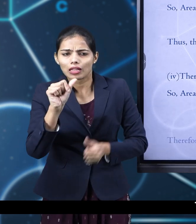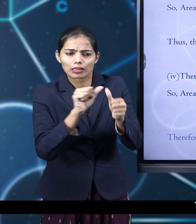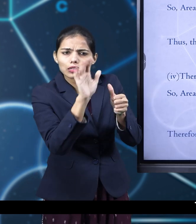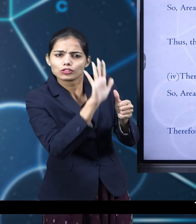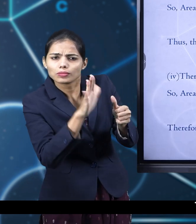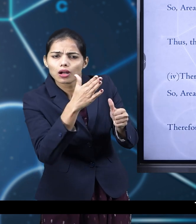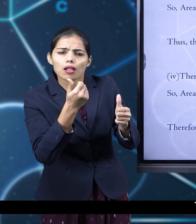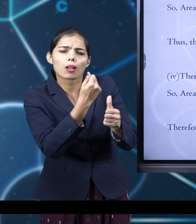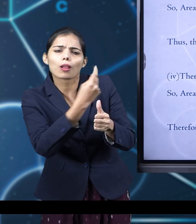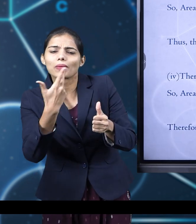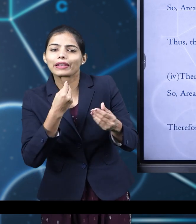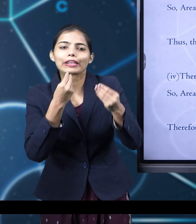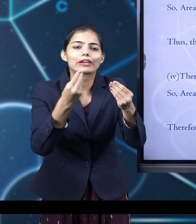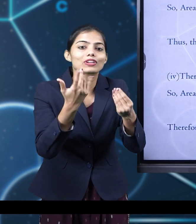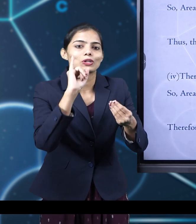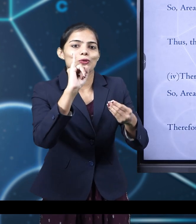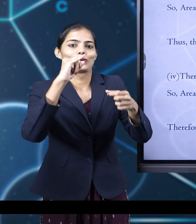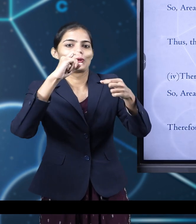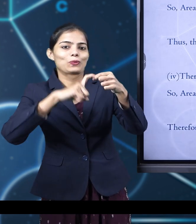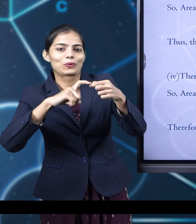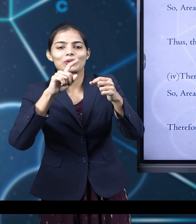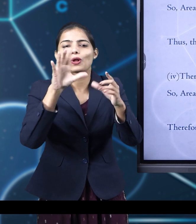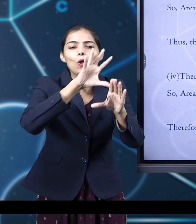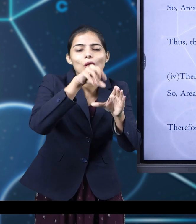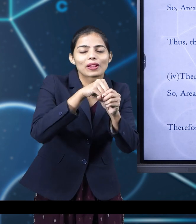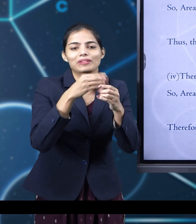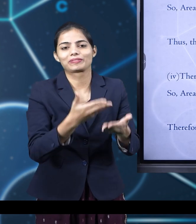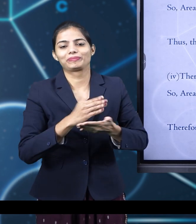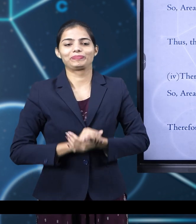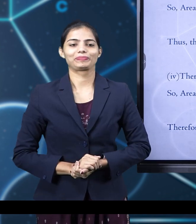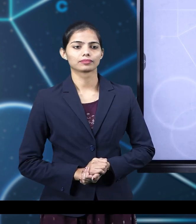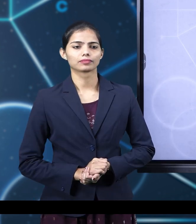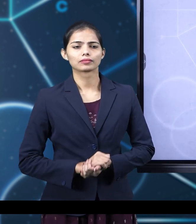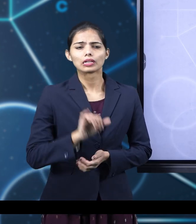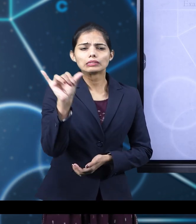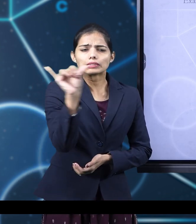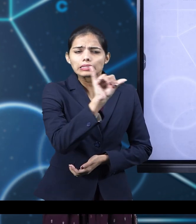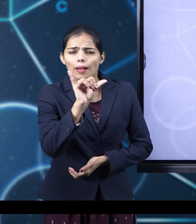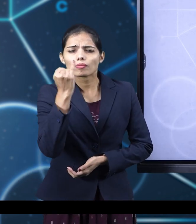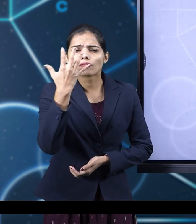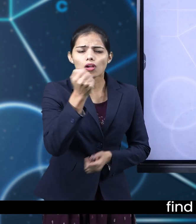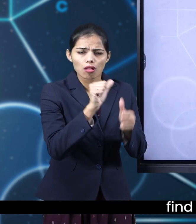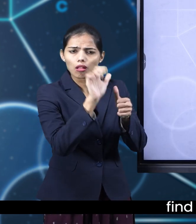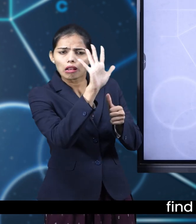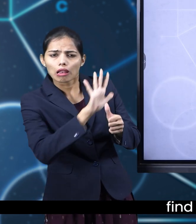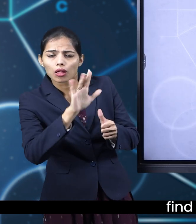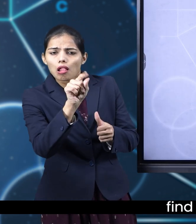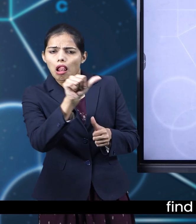Therefore, the area of the given figure is 6 square units. Similarly, find the area of the